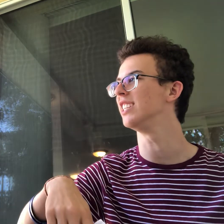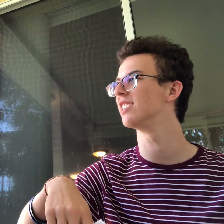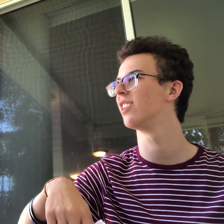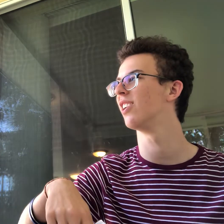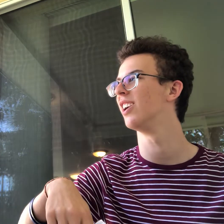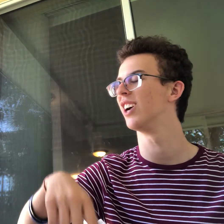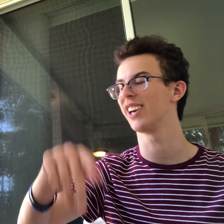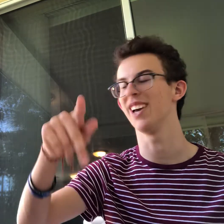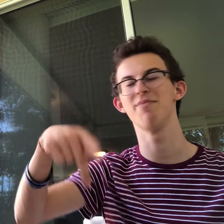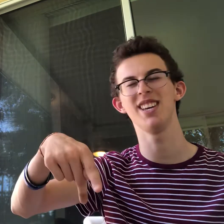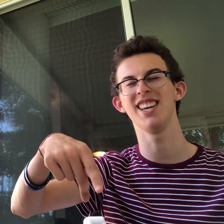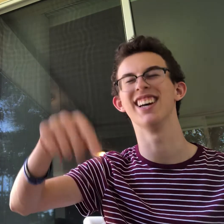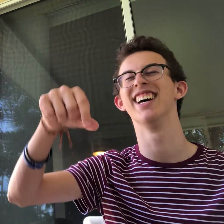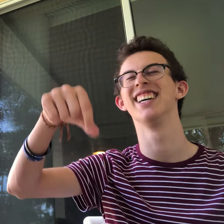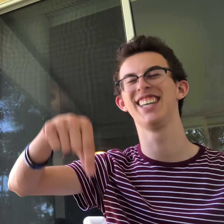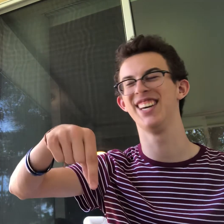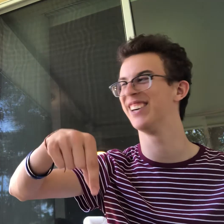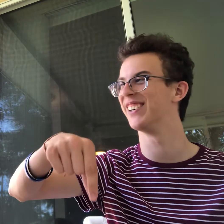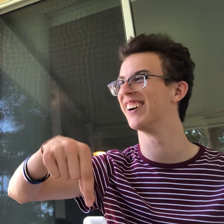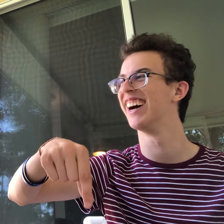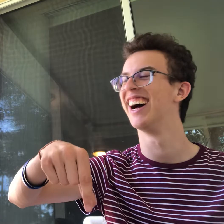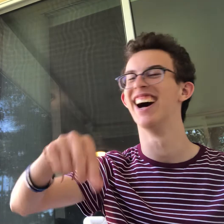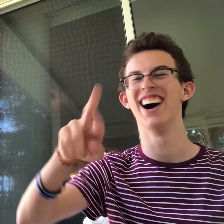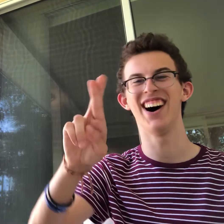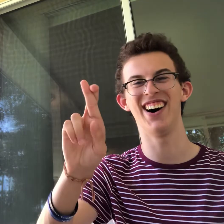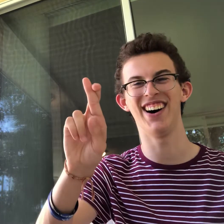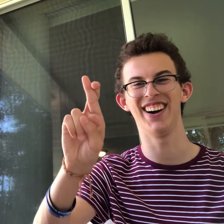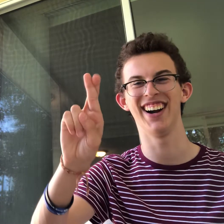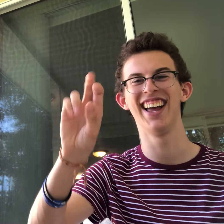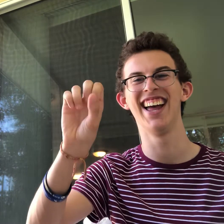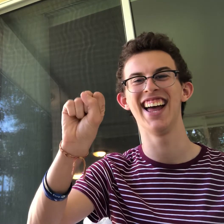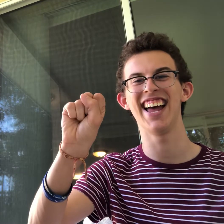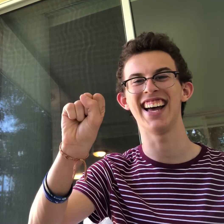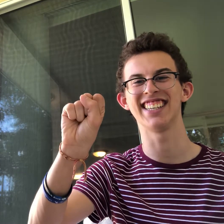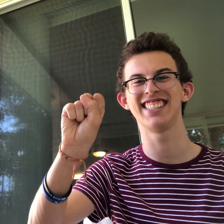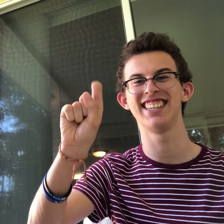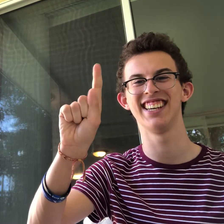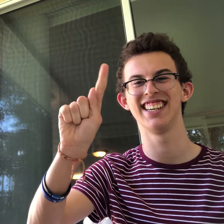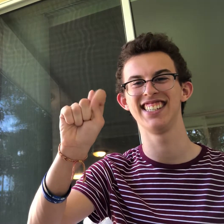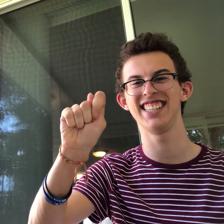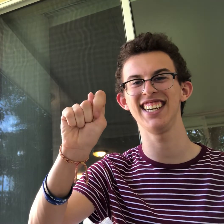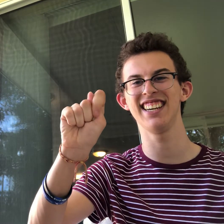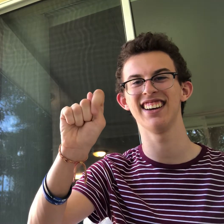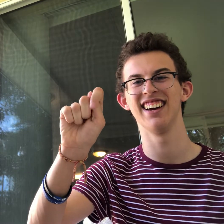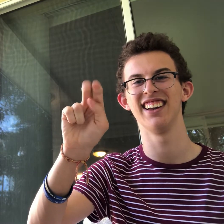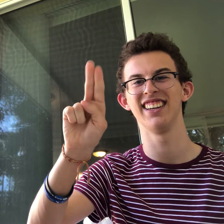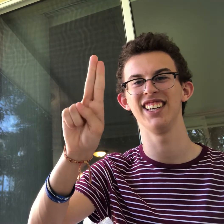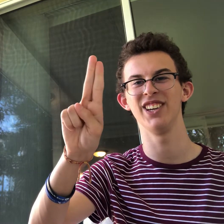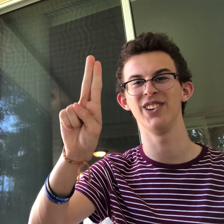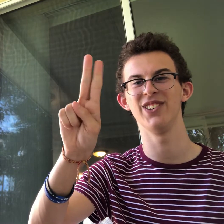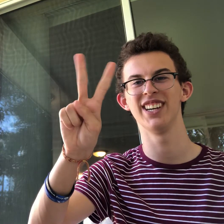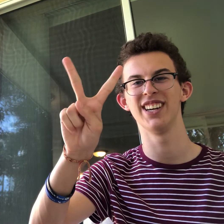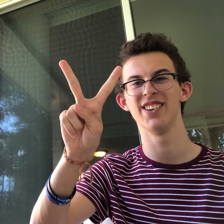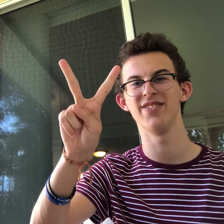That's right. Okay, P, Q, R, S, T, U,